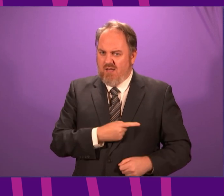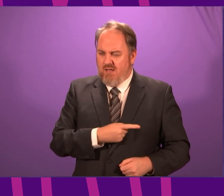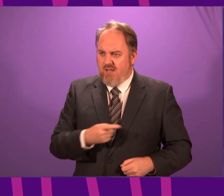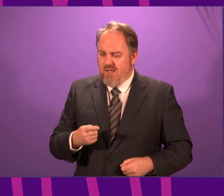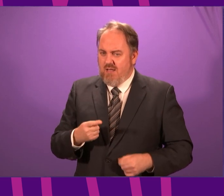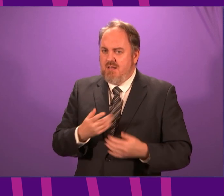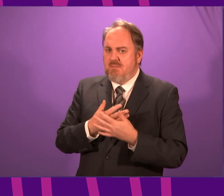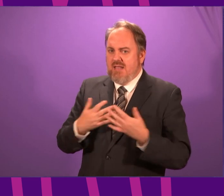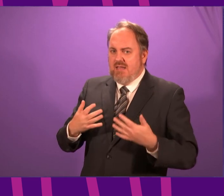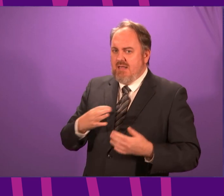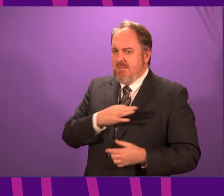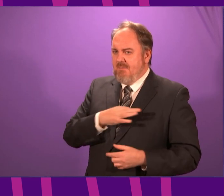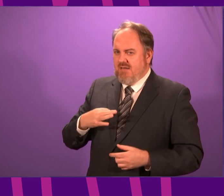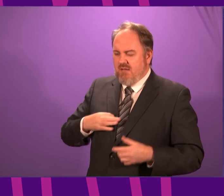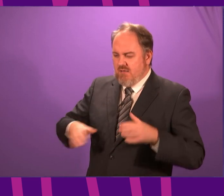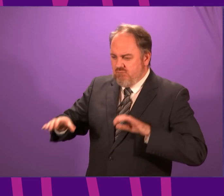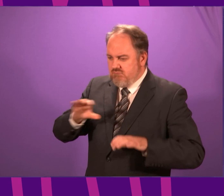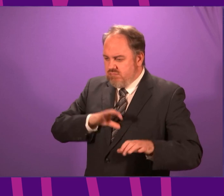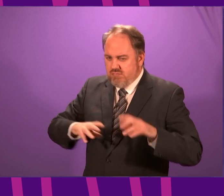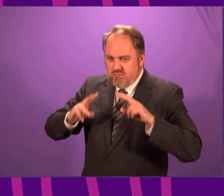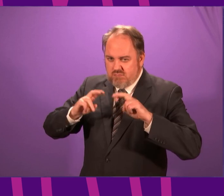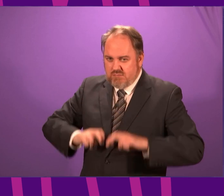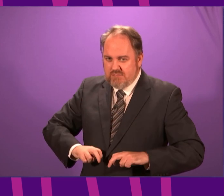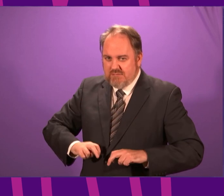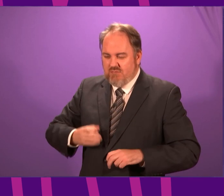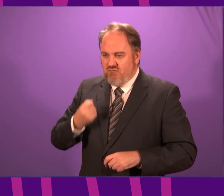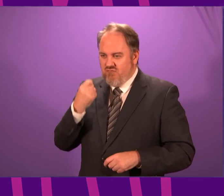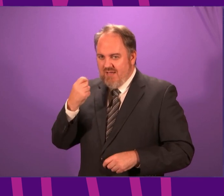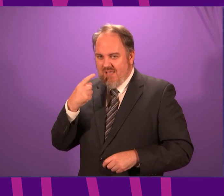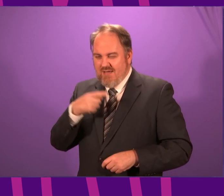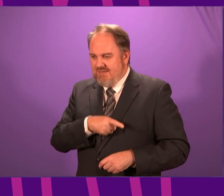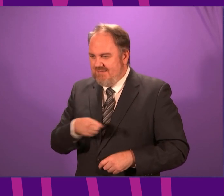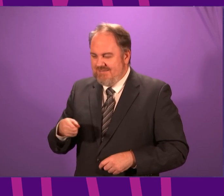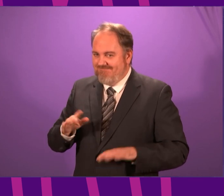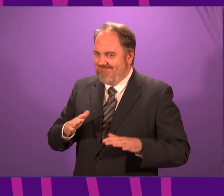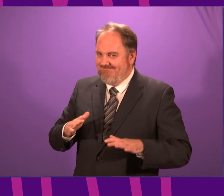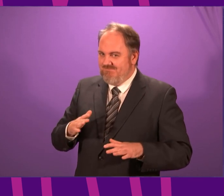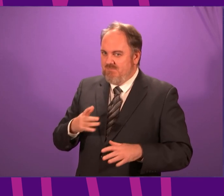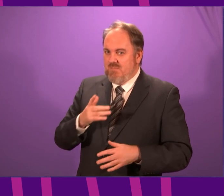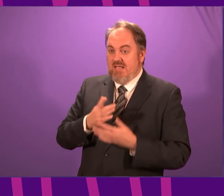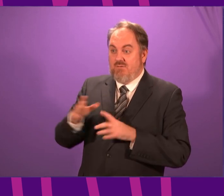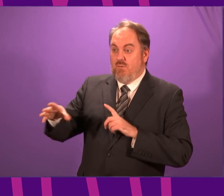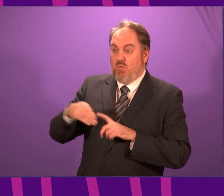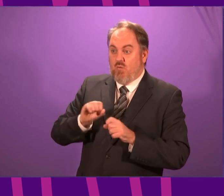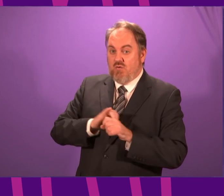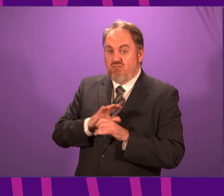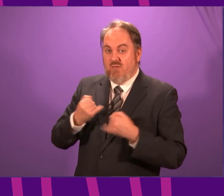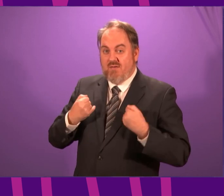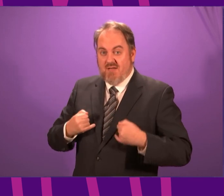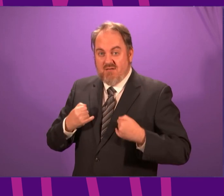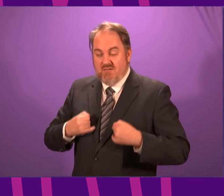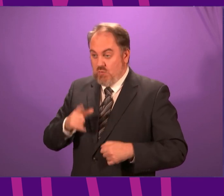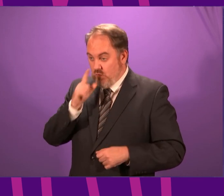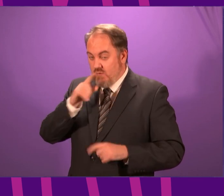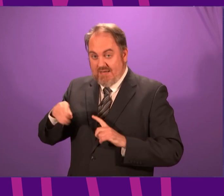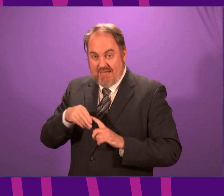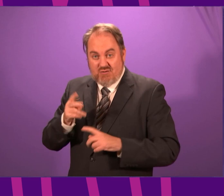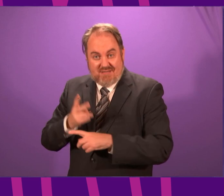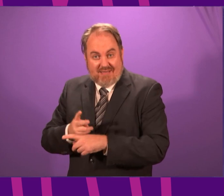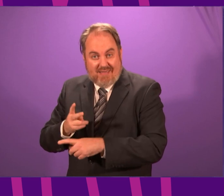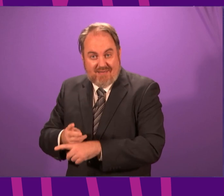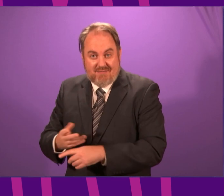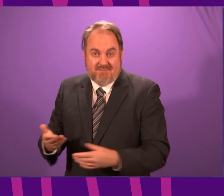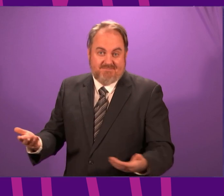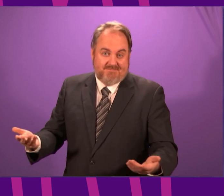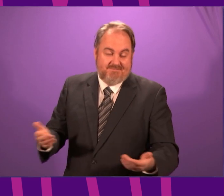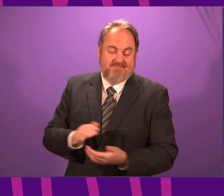expressed about the value of some data on negative testing. Above all else, we recognise that there is a need to have a